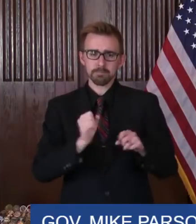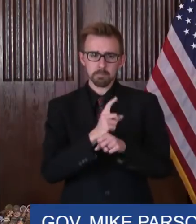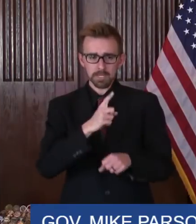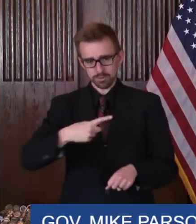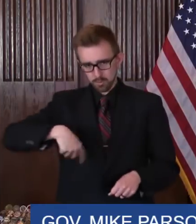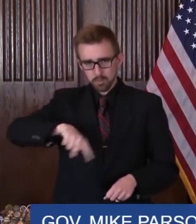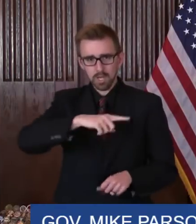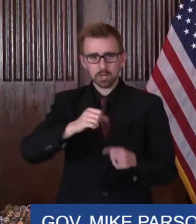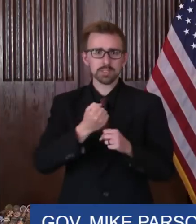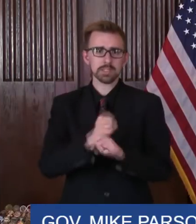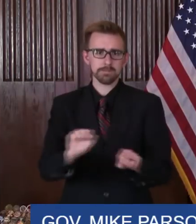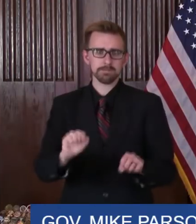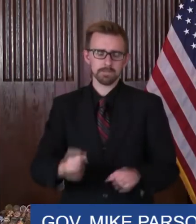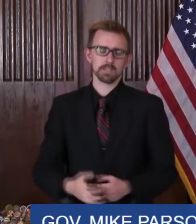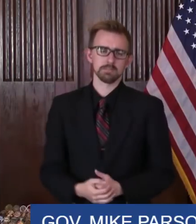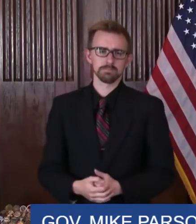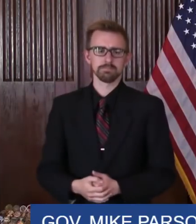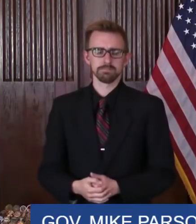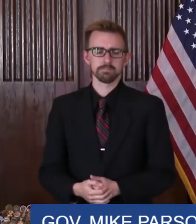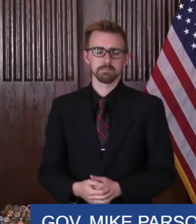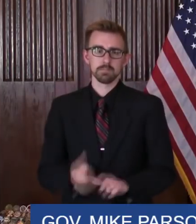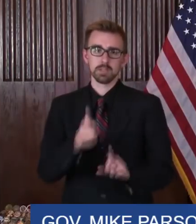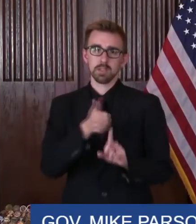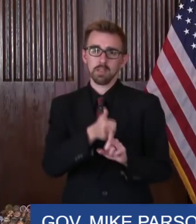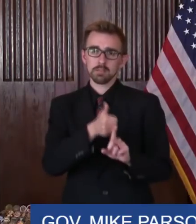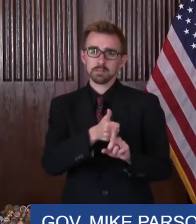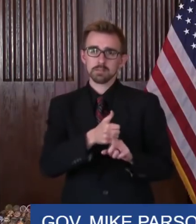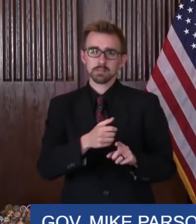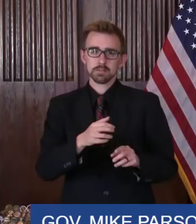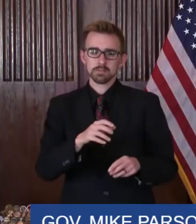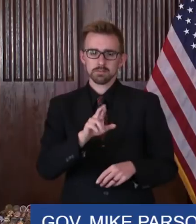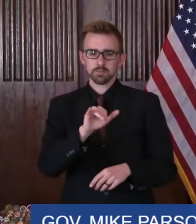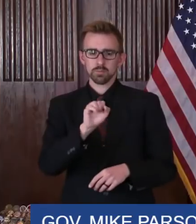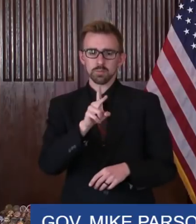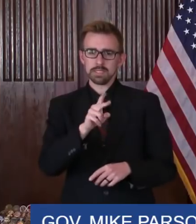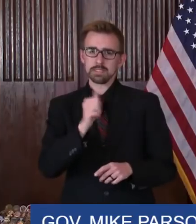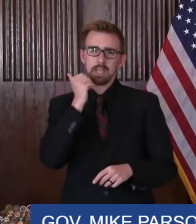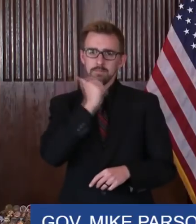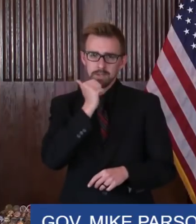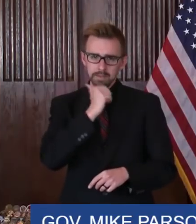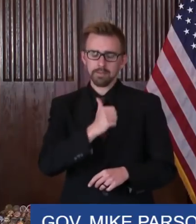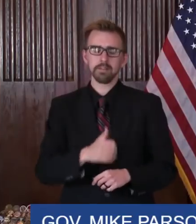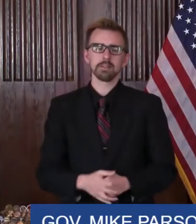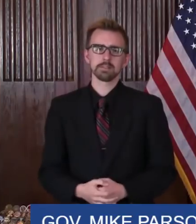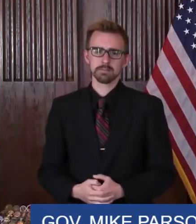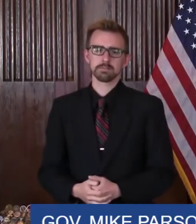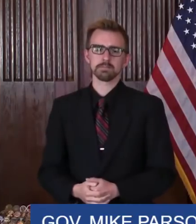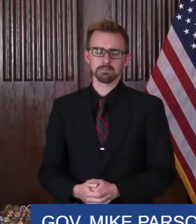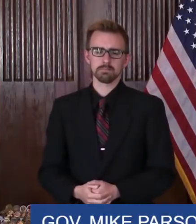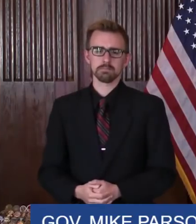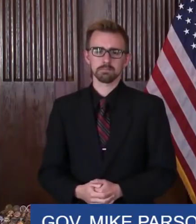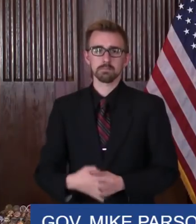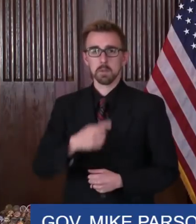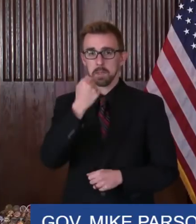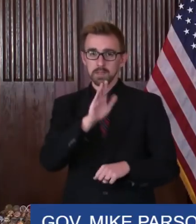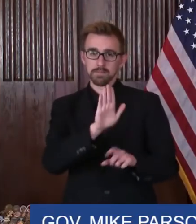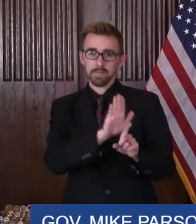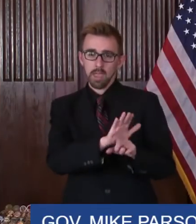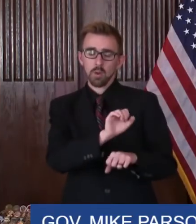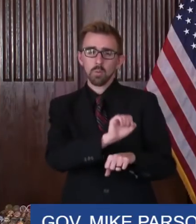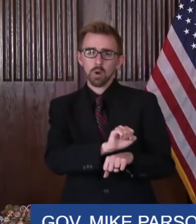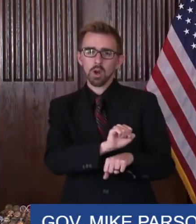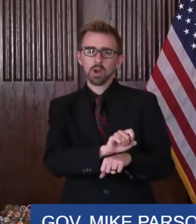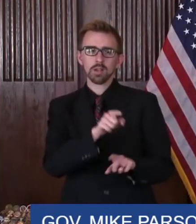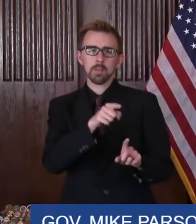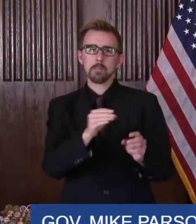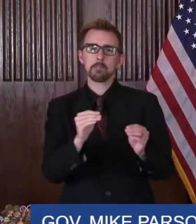safety of others. They risk themselves each and every day. As a result of their duties, they are